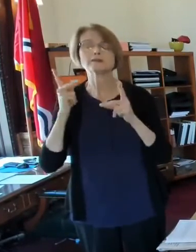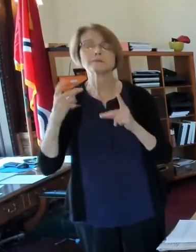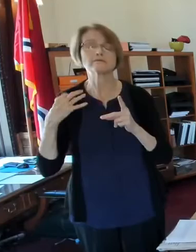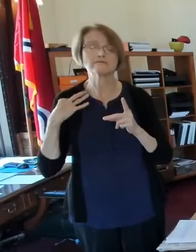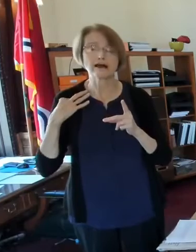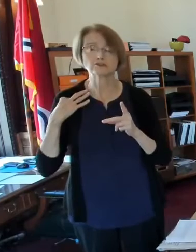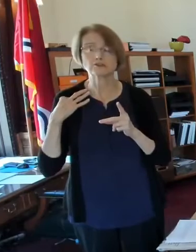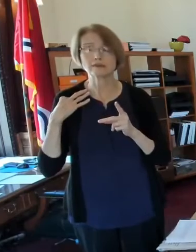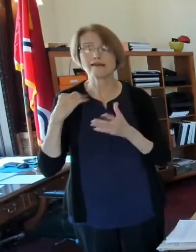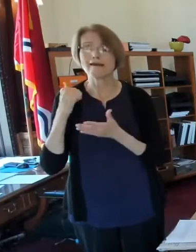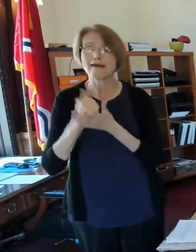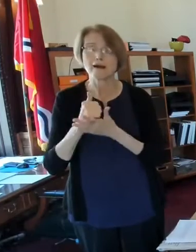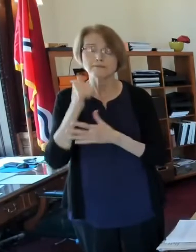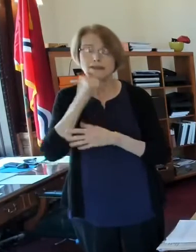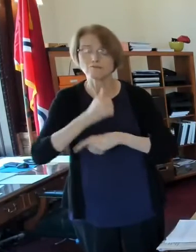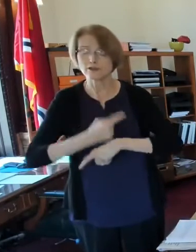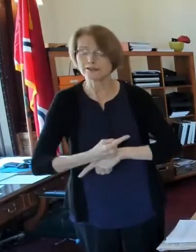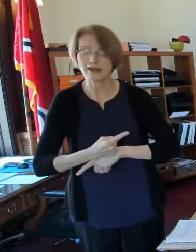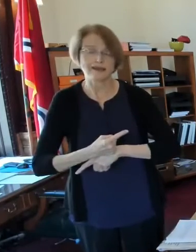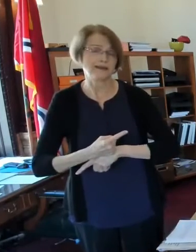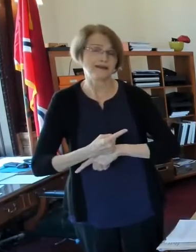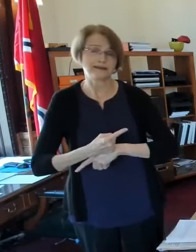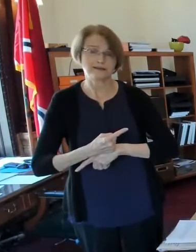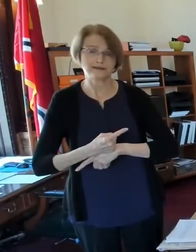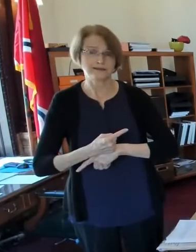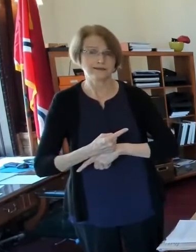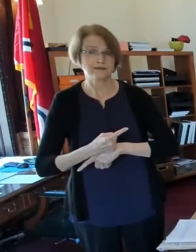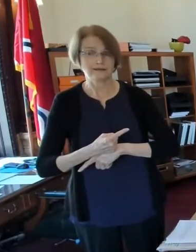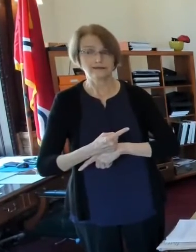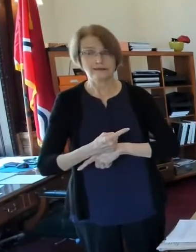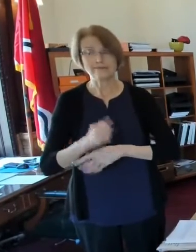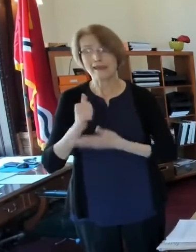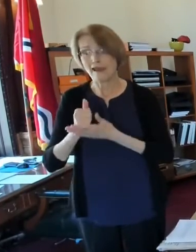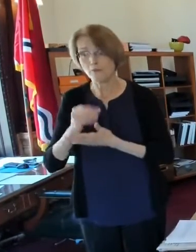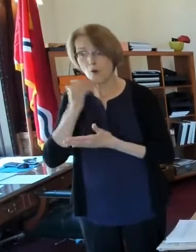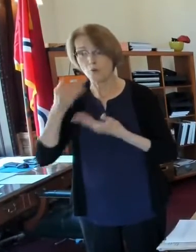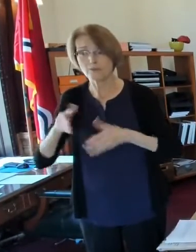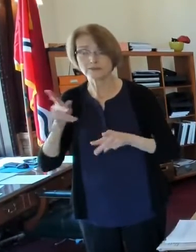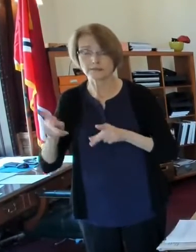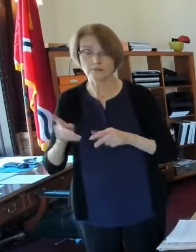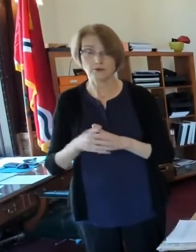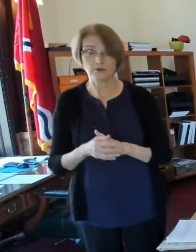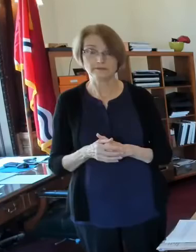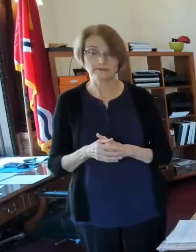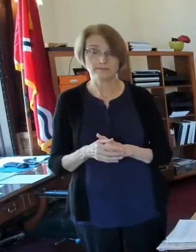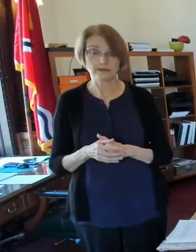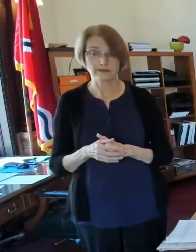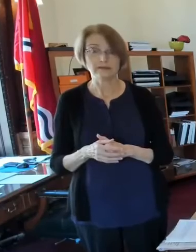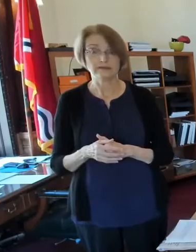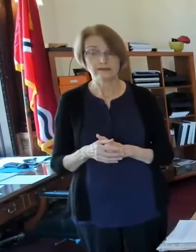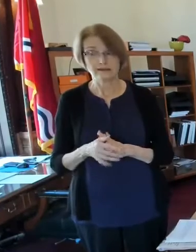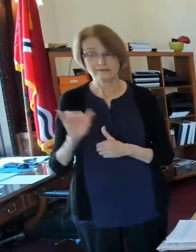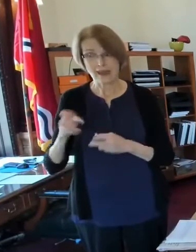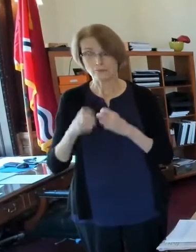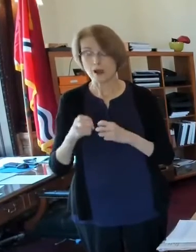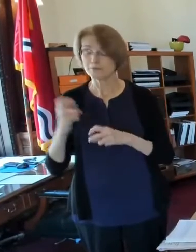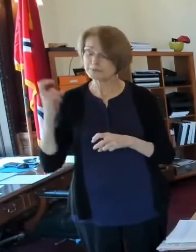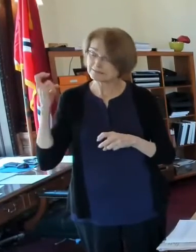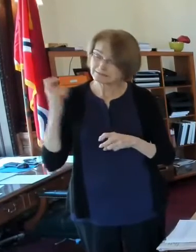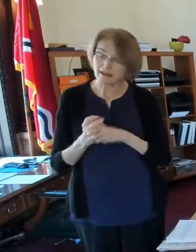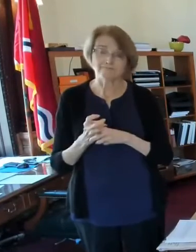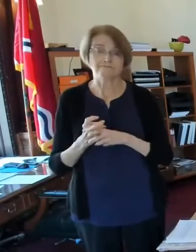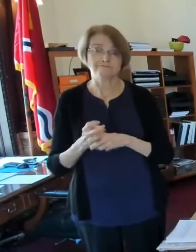help us every day in this area of homelessness. It's a very tough problem.